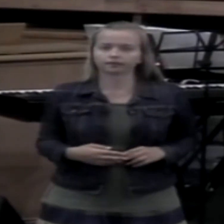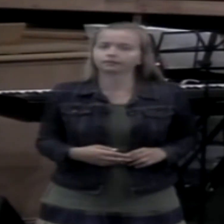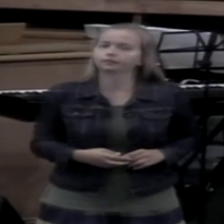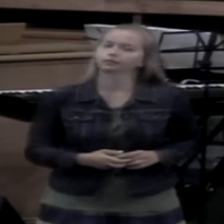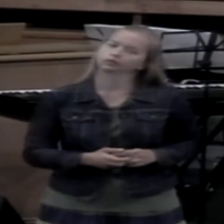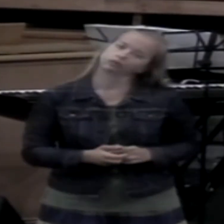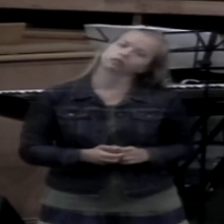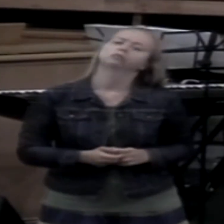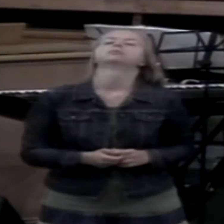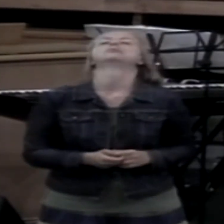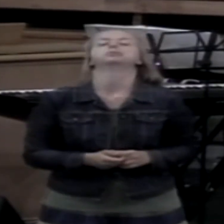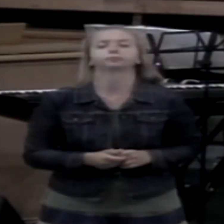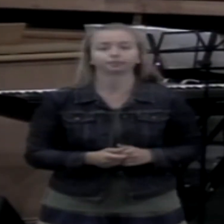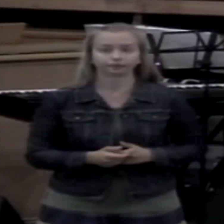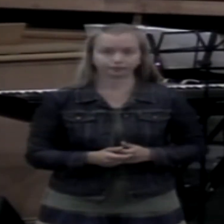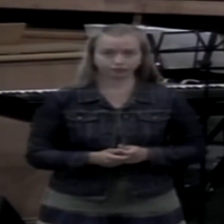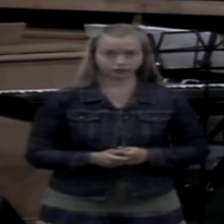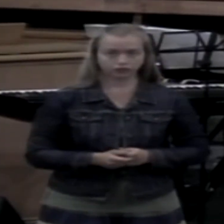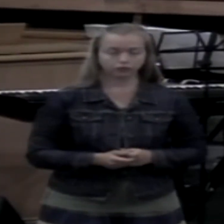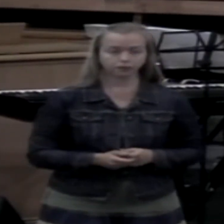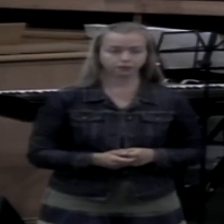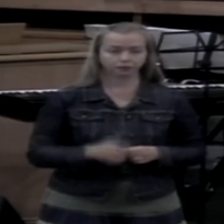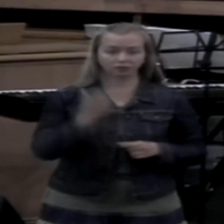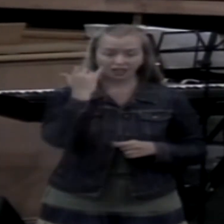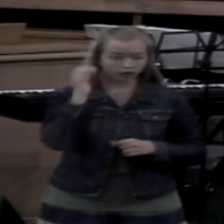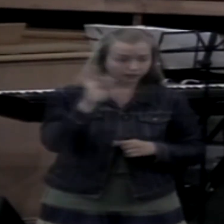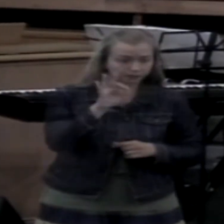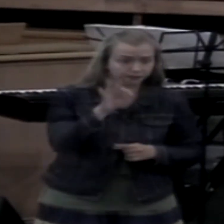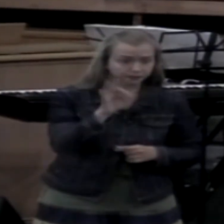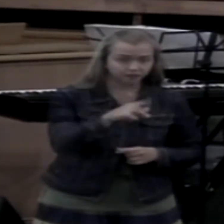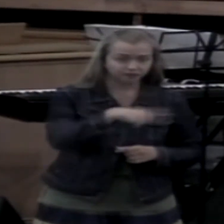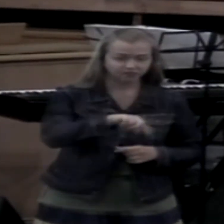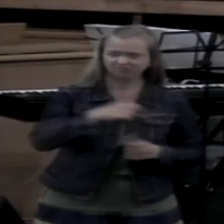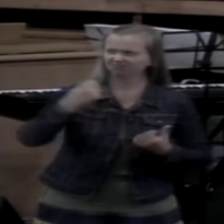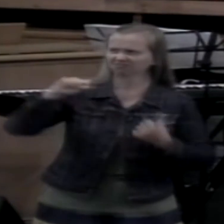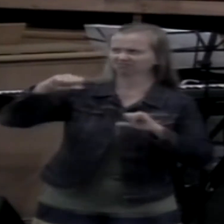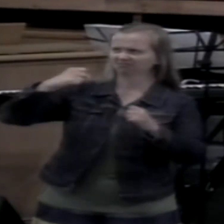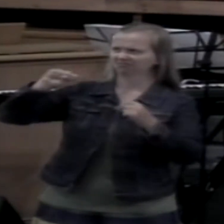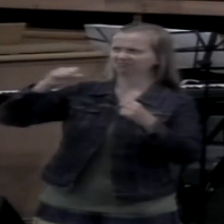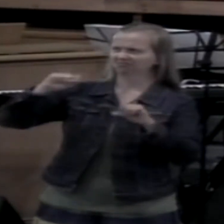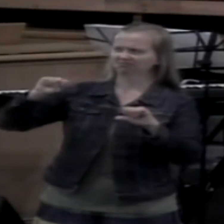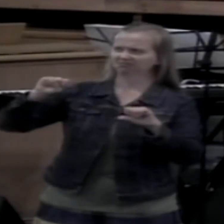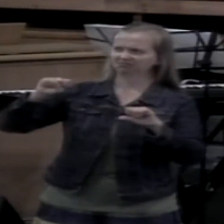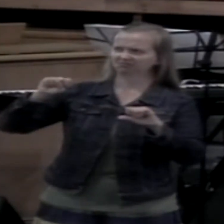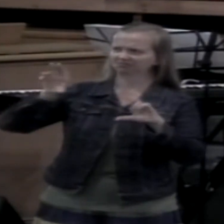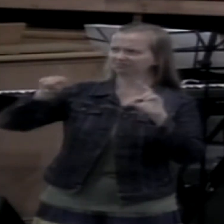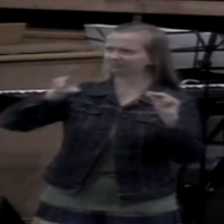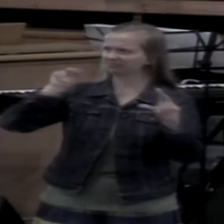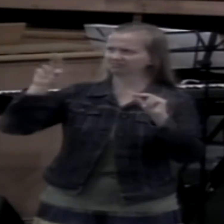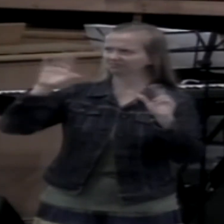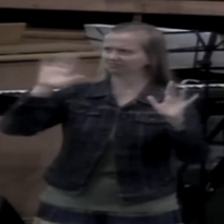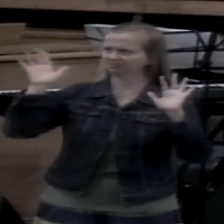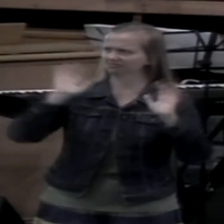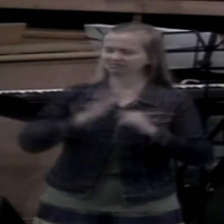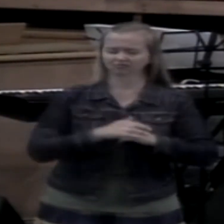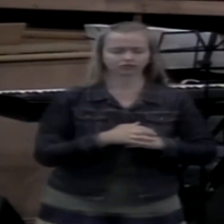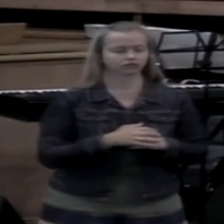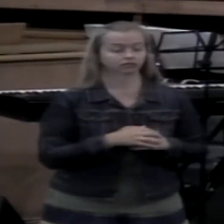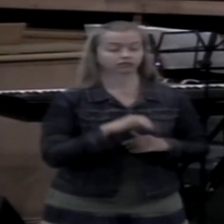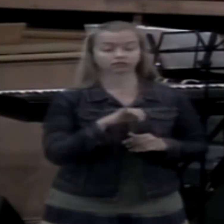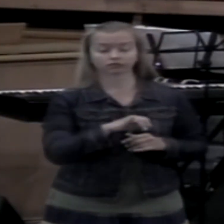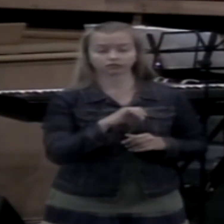14. And whosoever shall not receive you, nor hear your words, when ye depart out of the house or